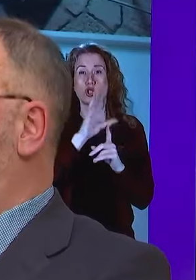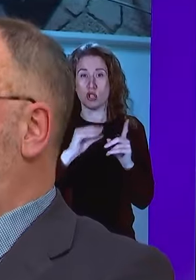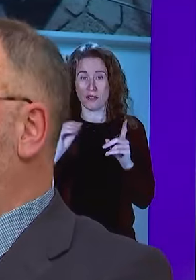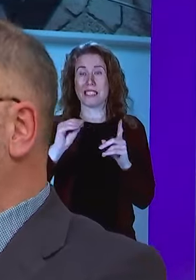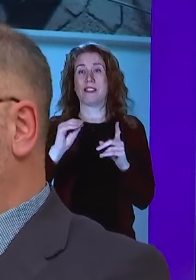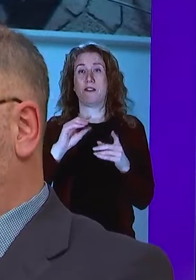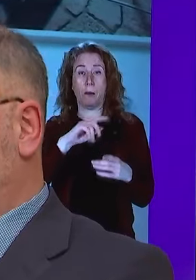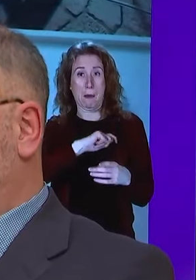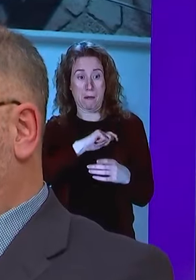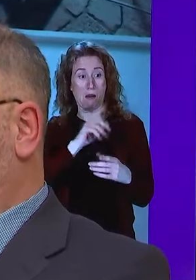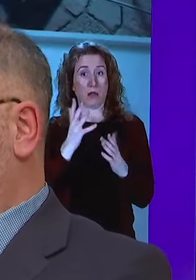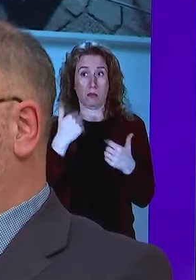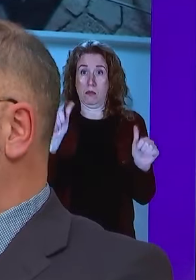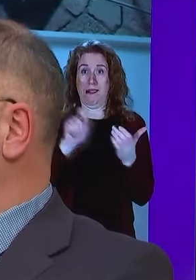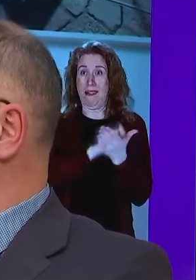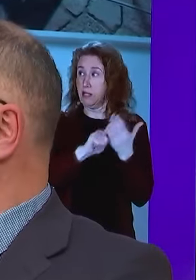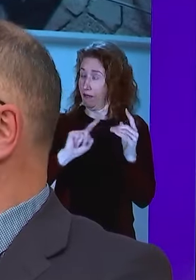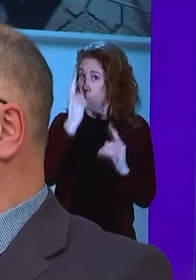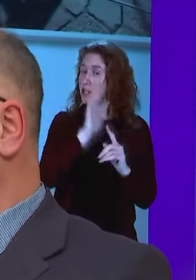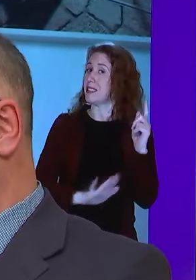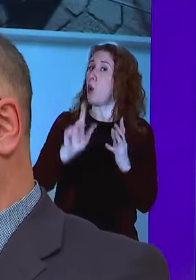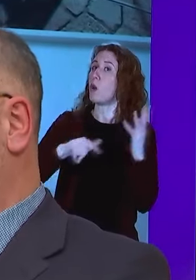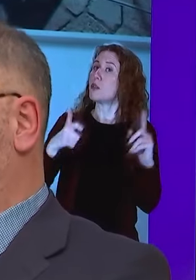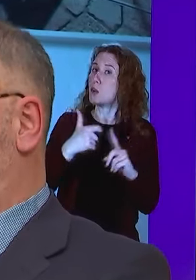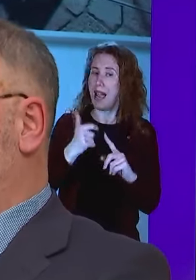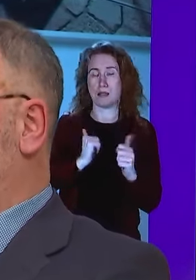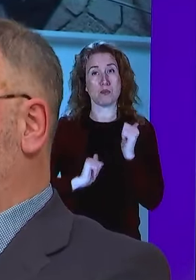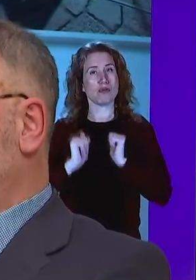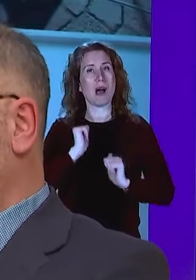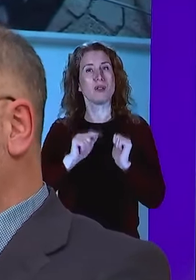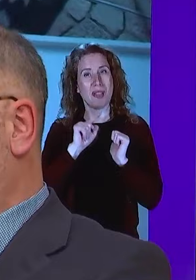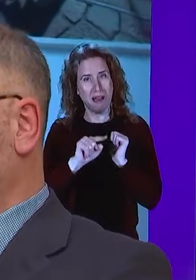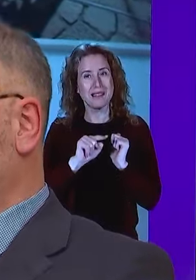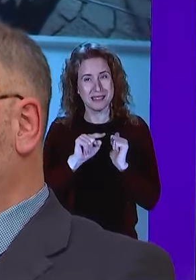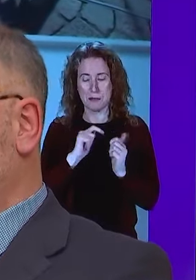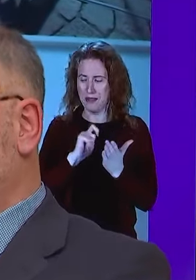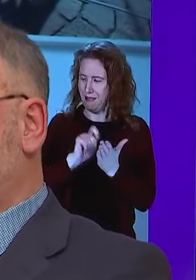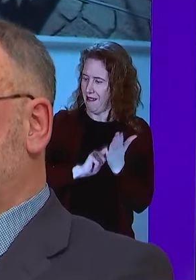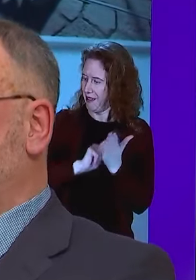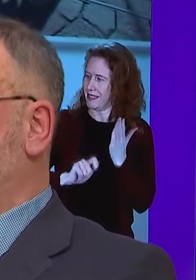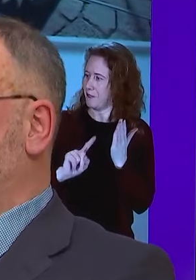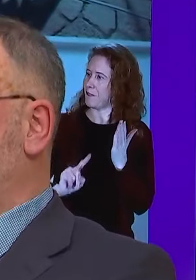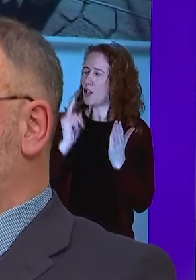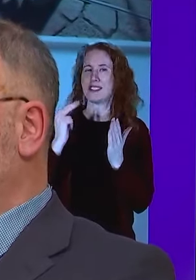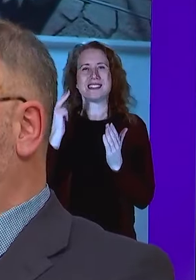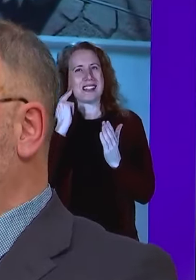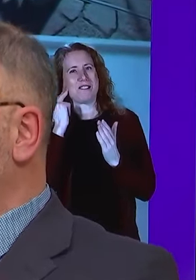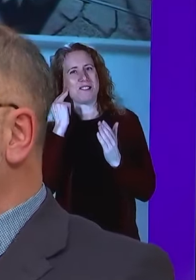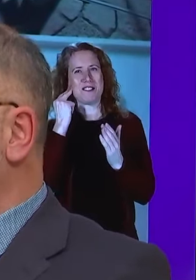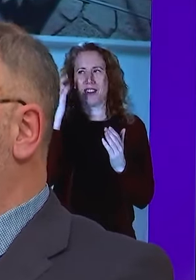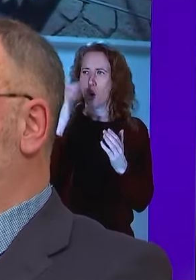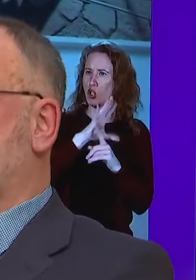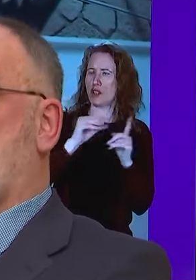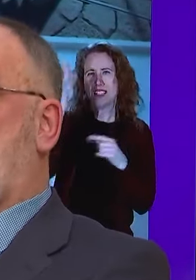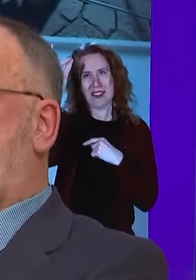Conservative to be elected in the whole of the UK. So I am very, very proud of that achievement for being elected as the first deaf Conservative.